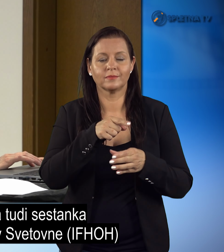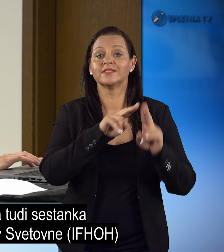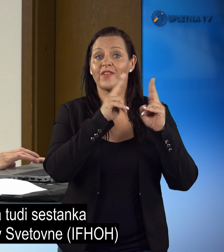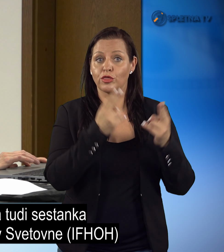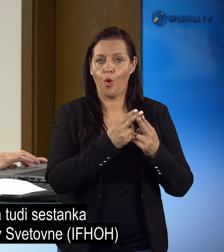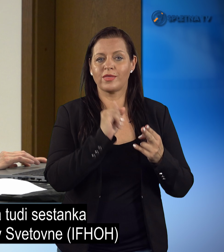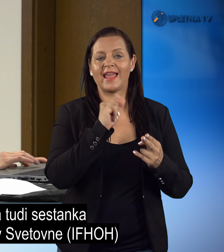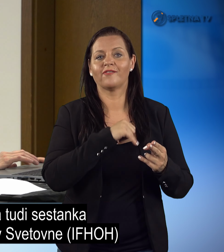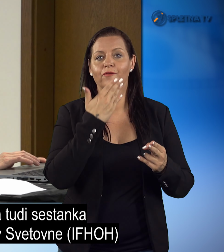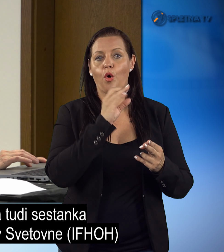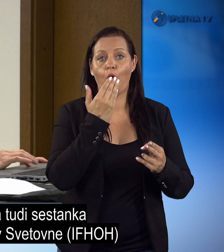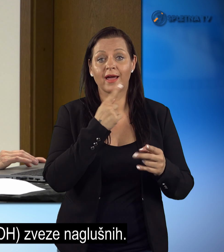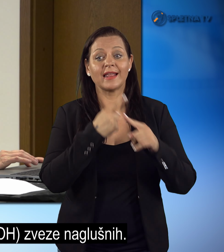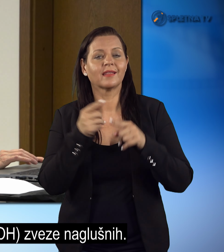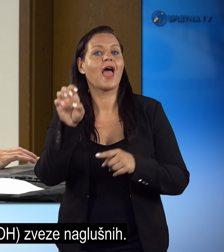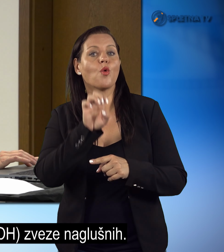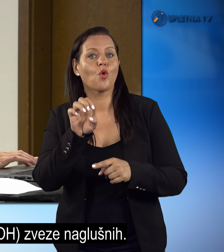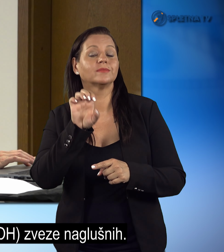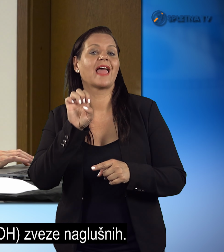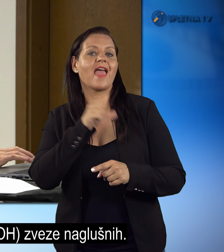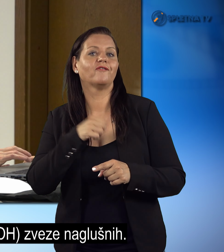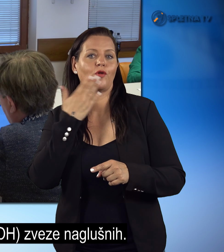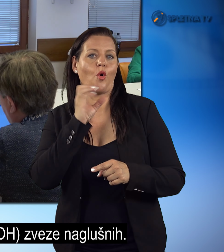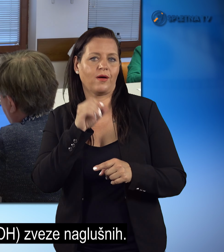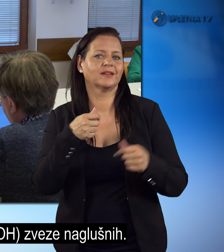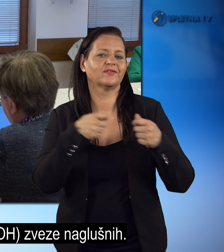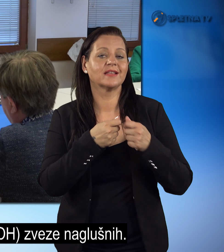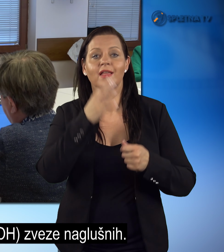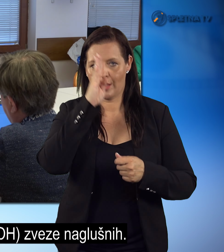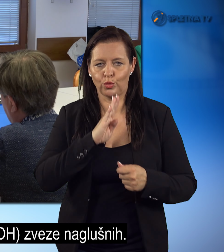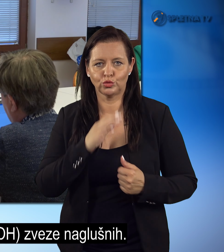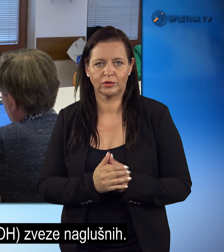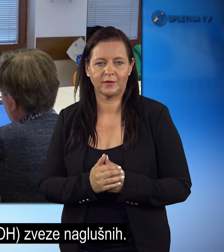in evropske EFHOH Zveze naglušnih.